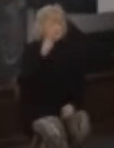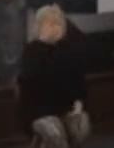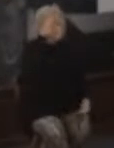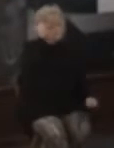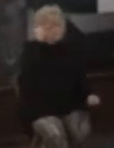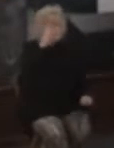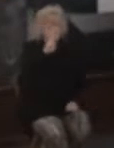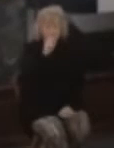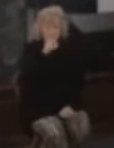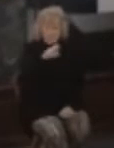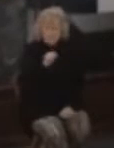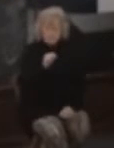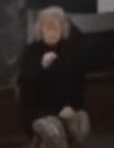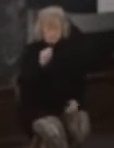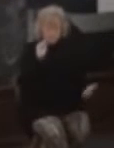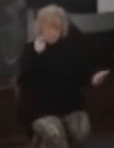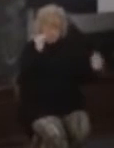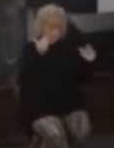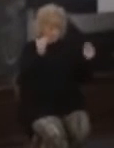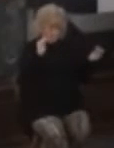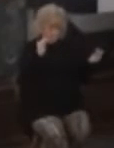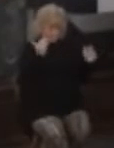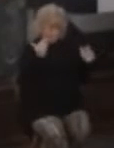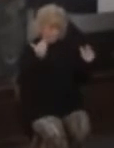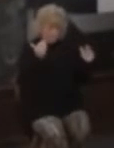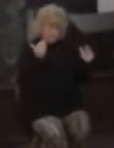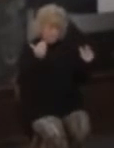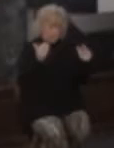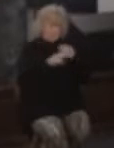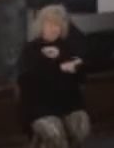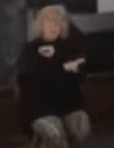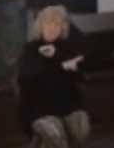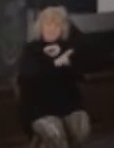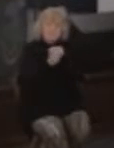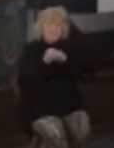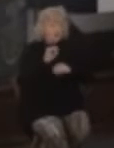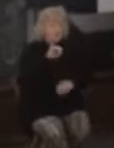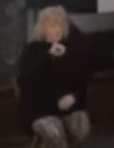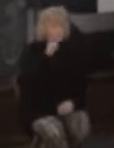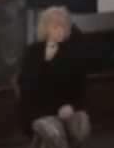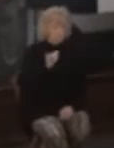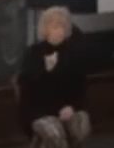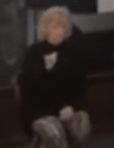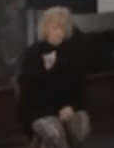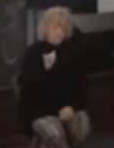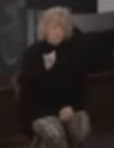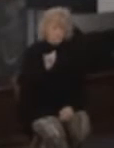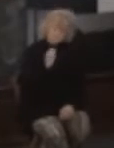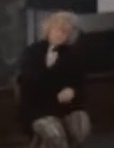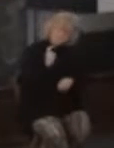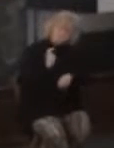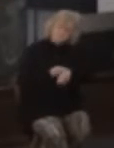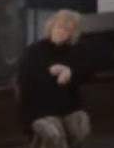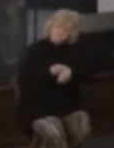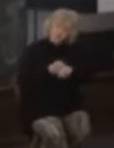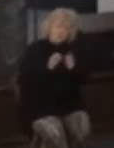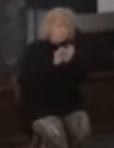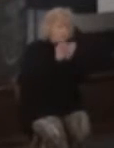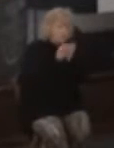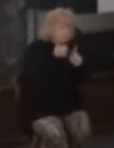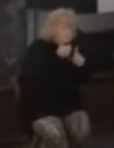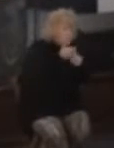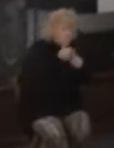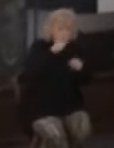said, "Comparison is the thief of joy." It's hard to count your own